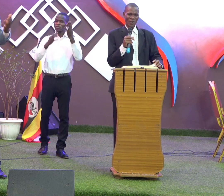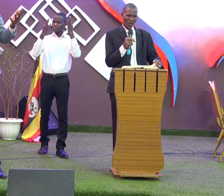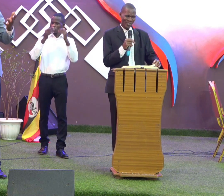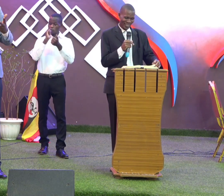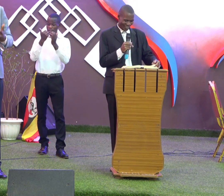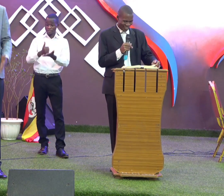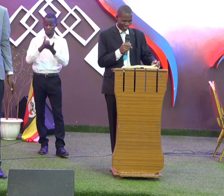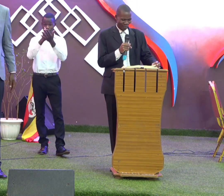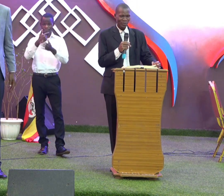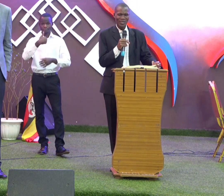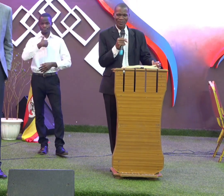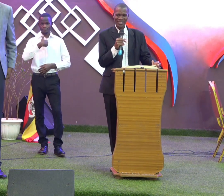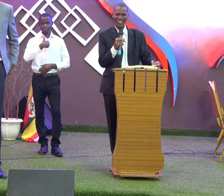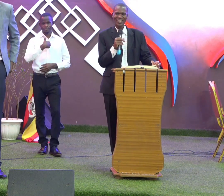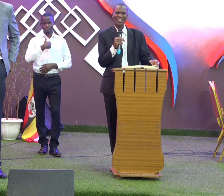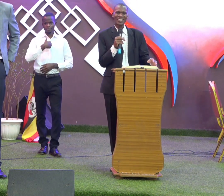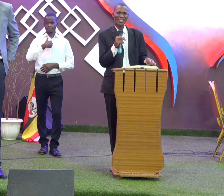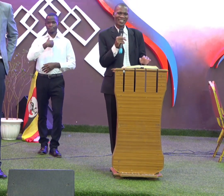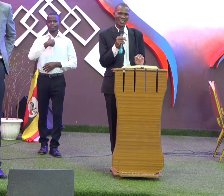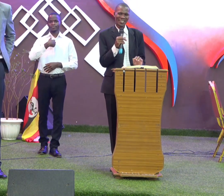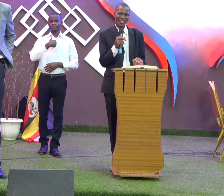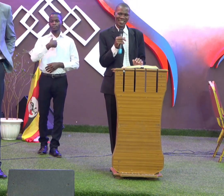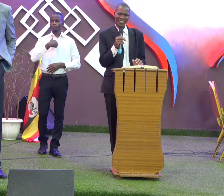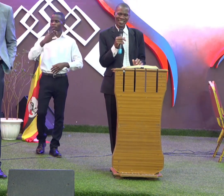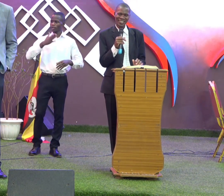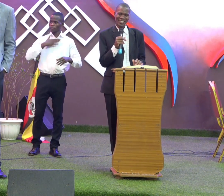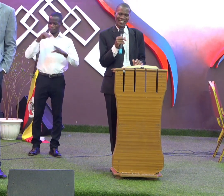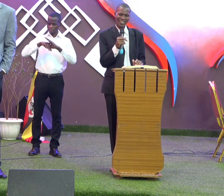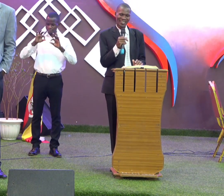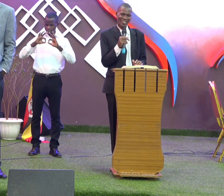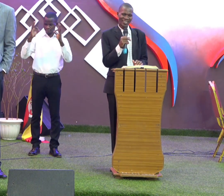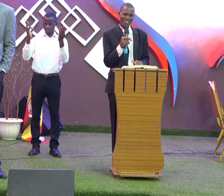One of the things that have helped me.